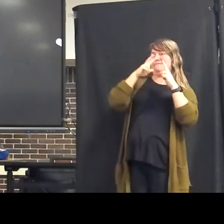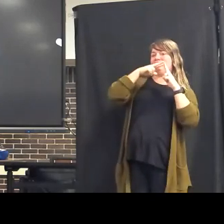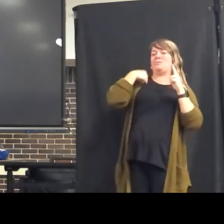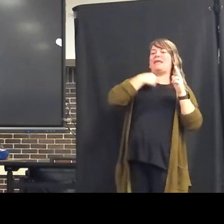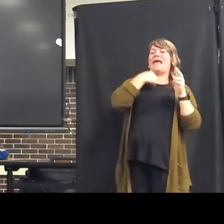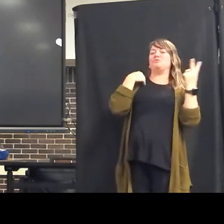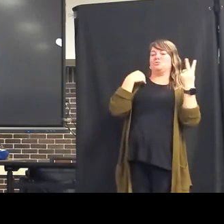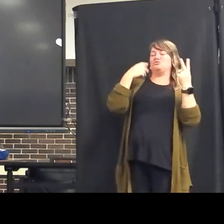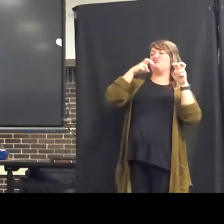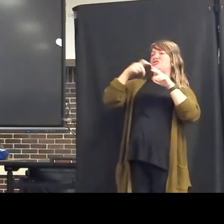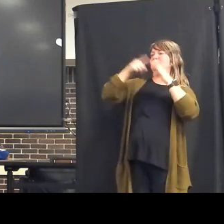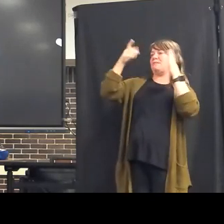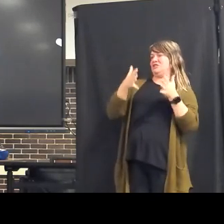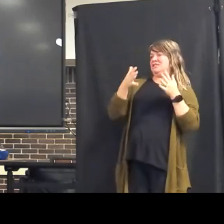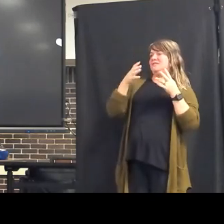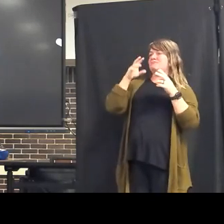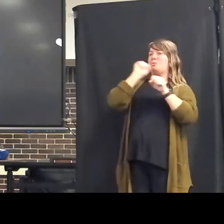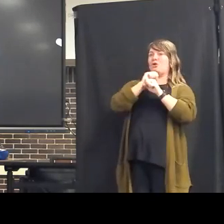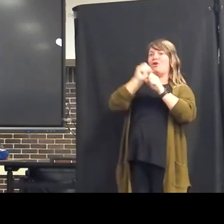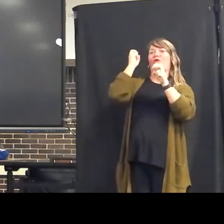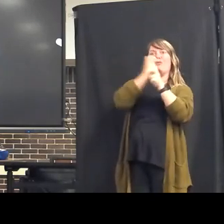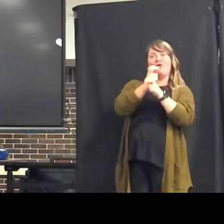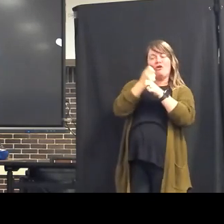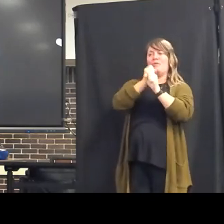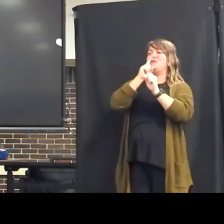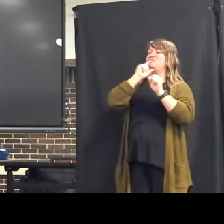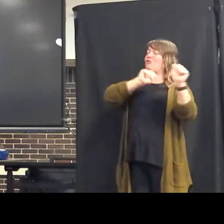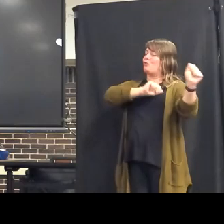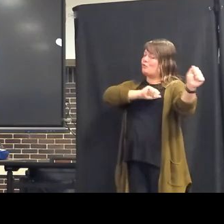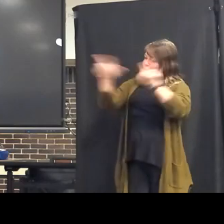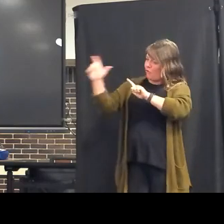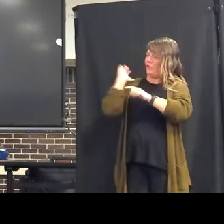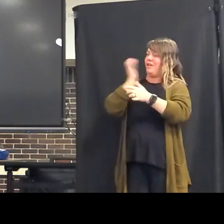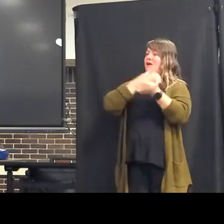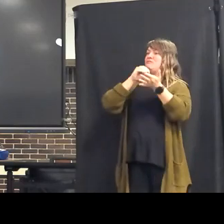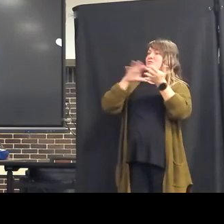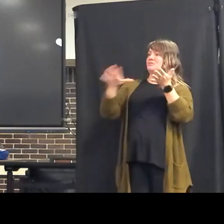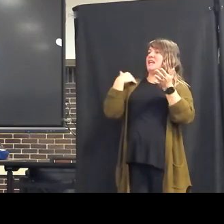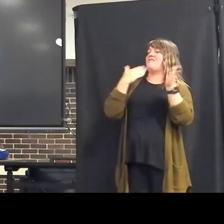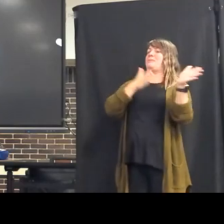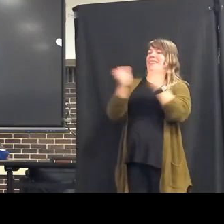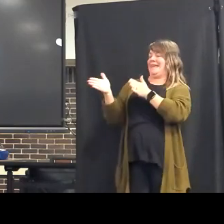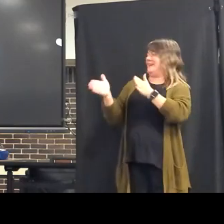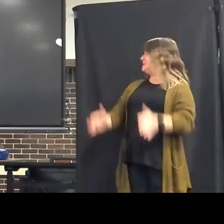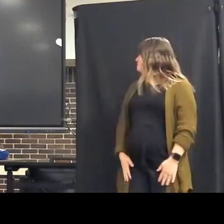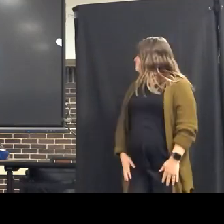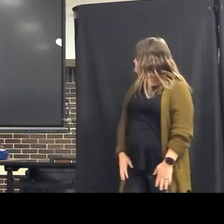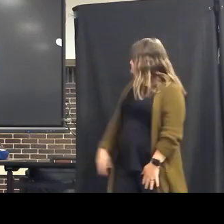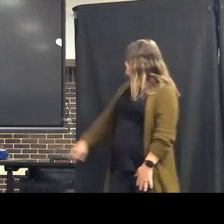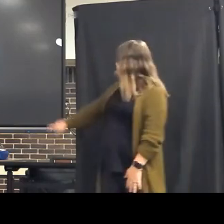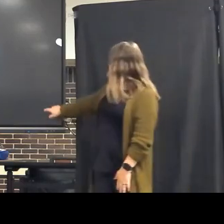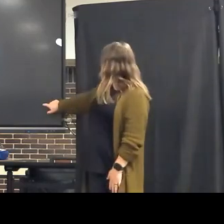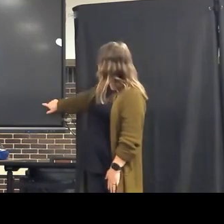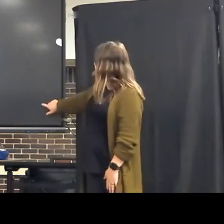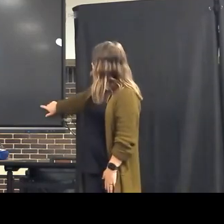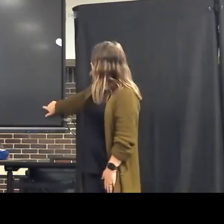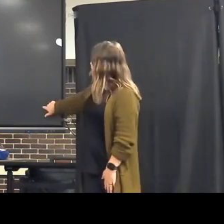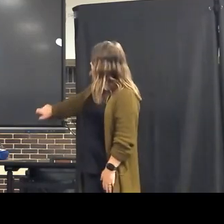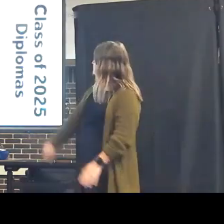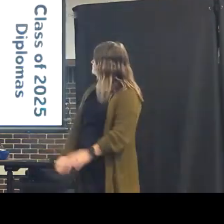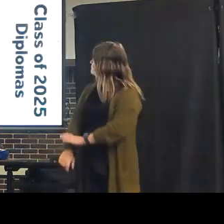after graduation. We have 2 transition specialists that work so hard with all of our students to make sure that